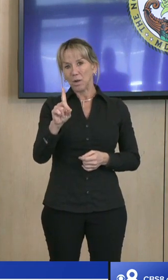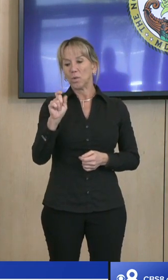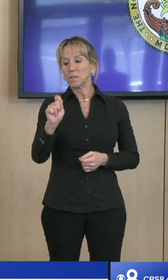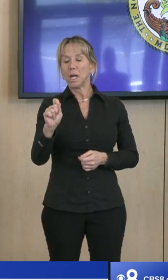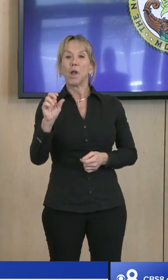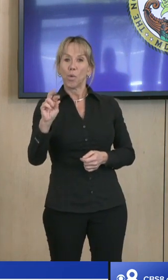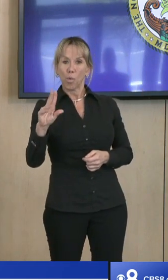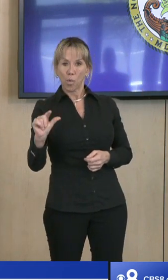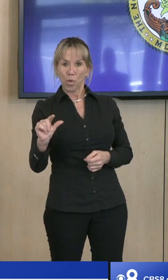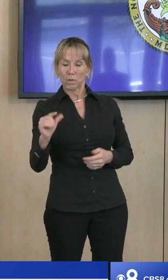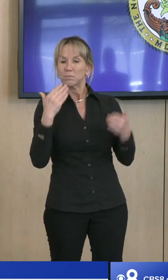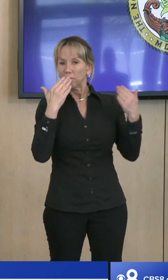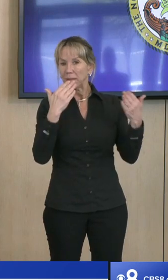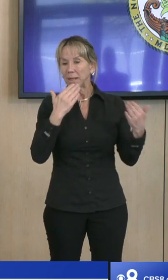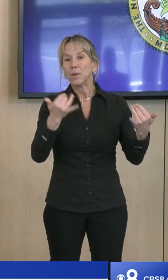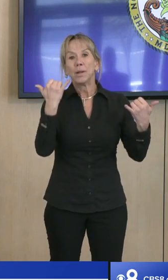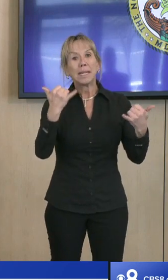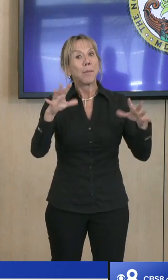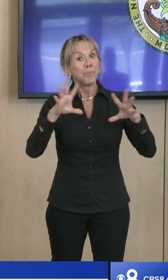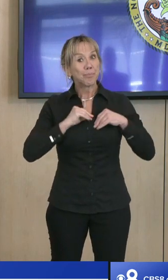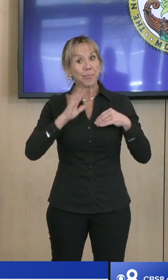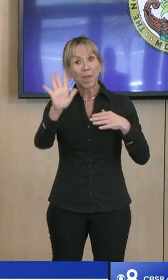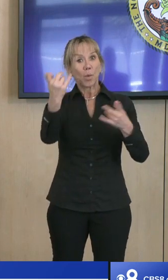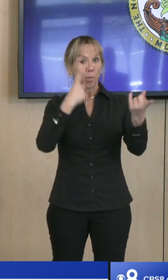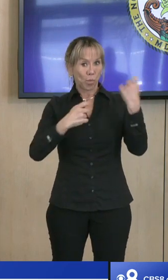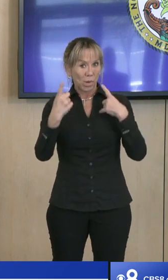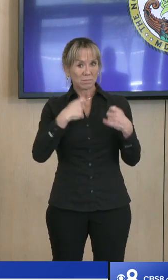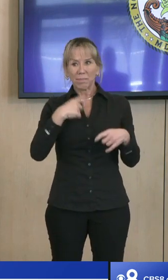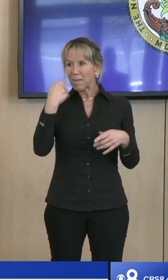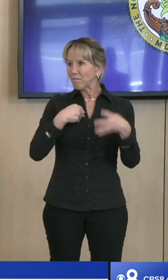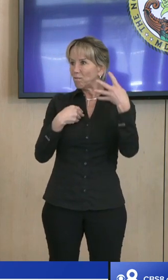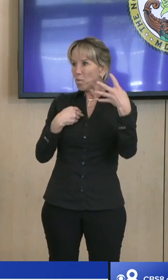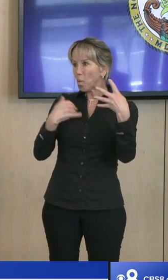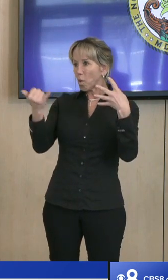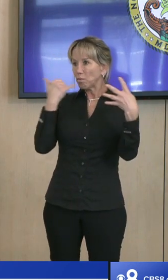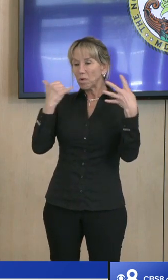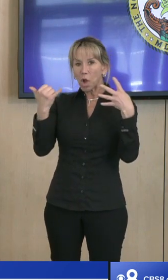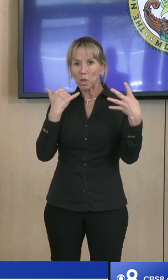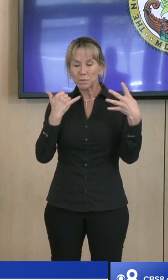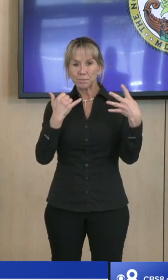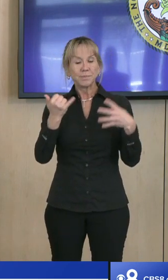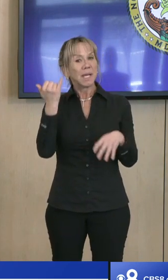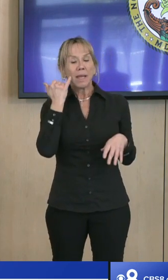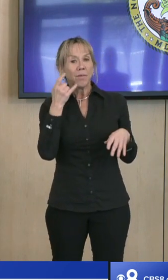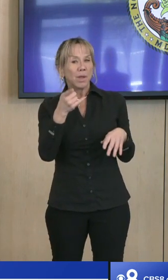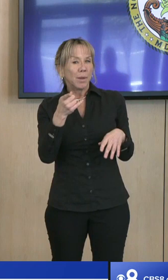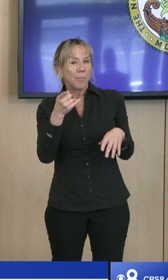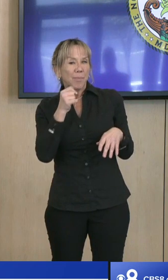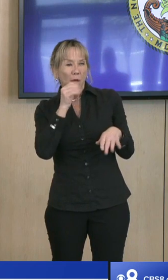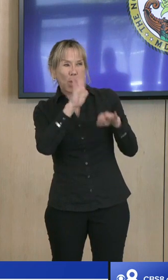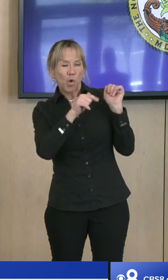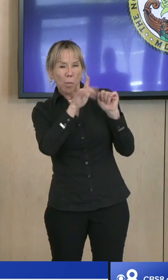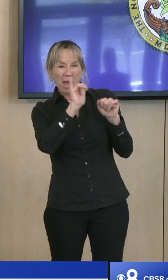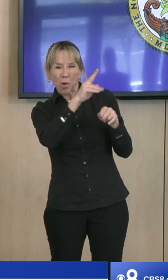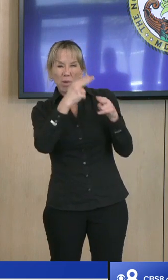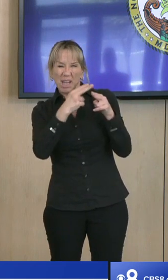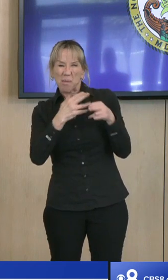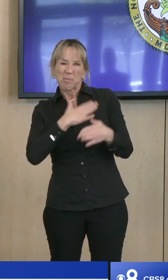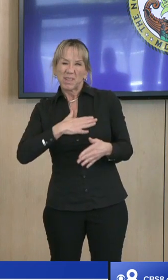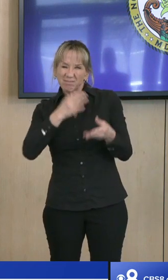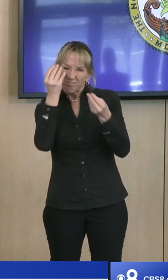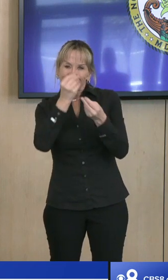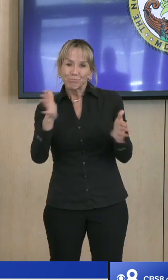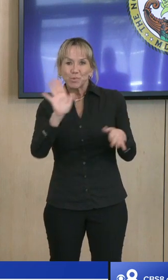211sandiego.org. Thank you. We'll go straight to the questions now. I believe we have 4 waiting. And again, if you're not identified by name and